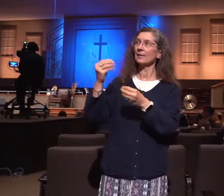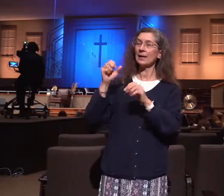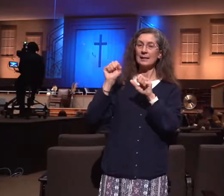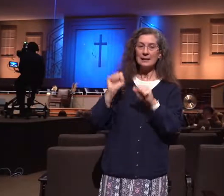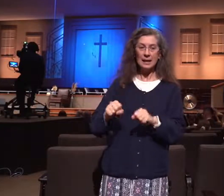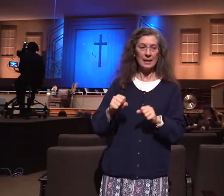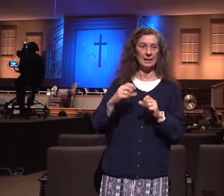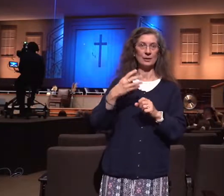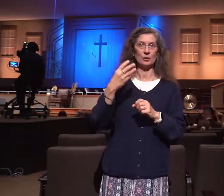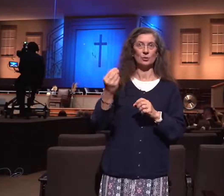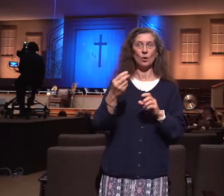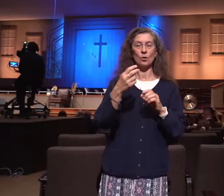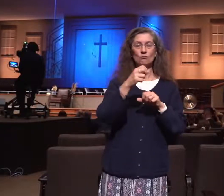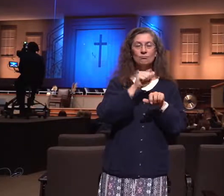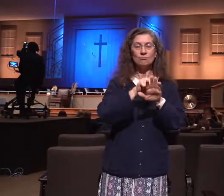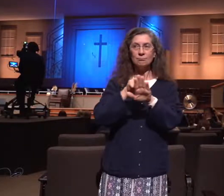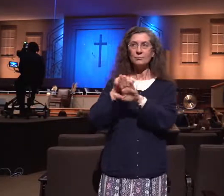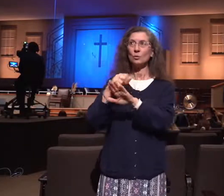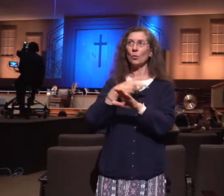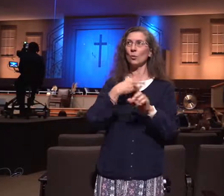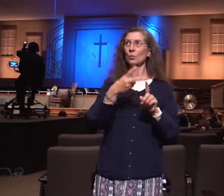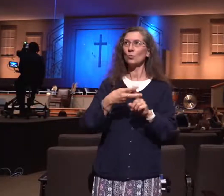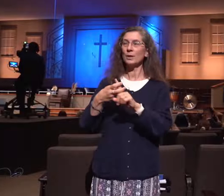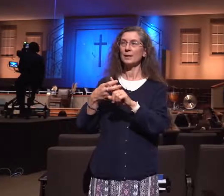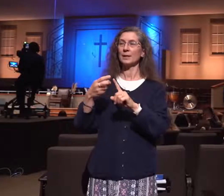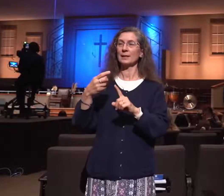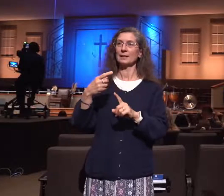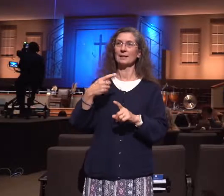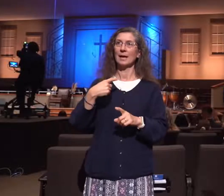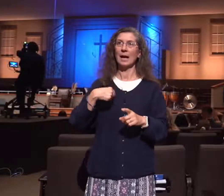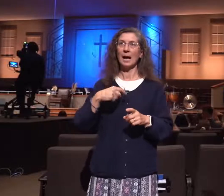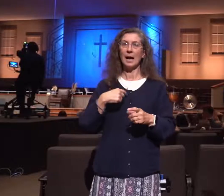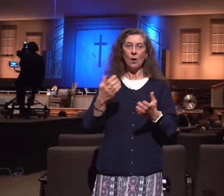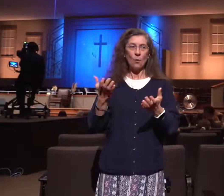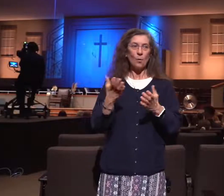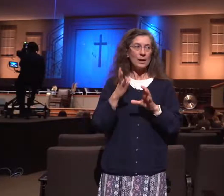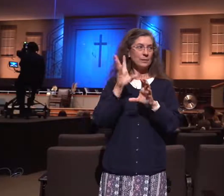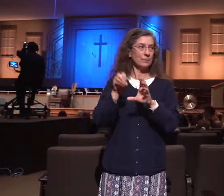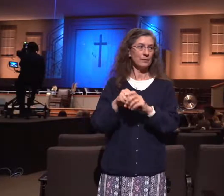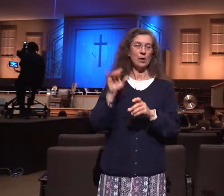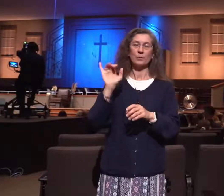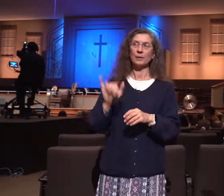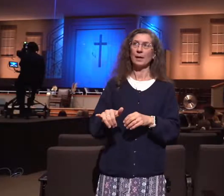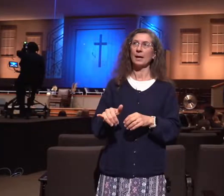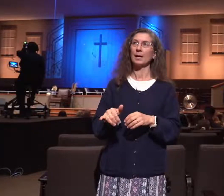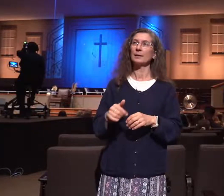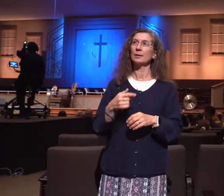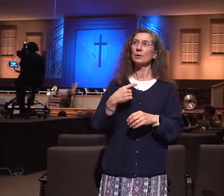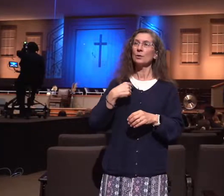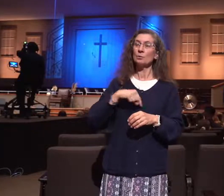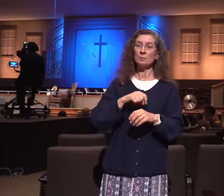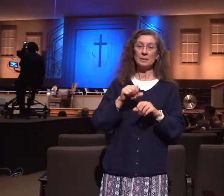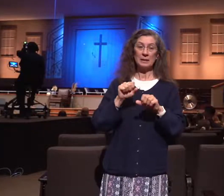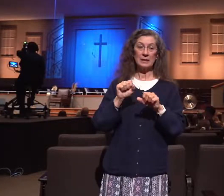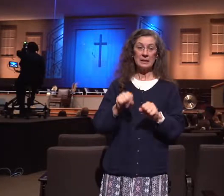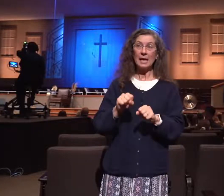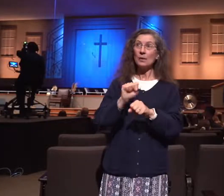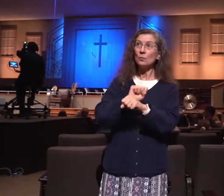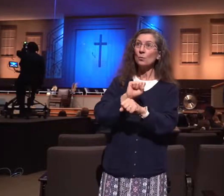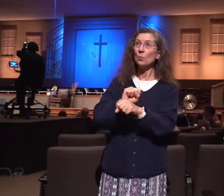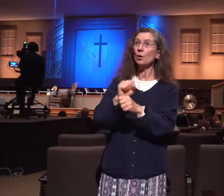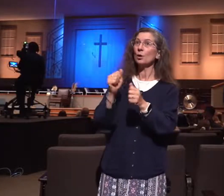missionaries. We don't have to. No, we get to do that. Think about it. We get to work with the sovereign God